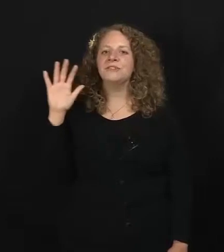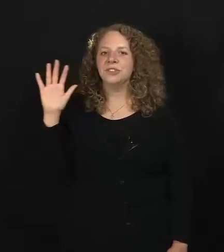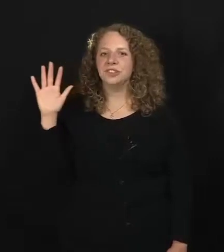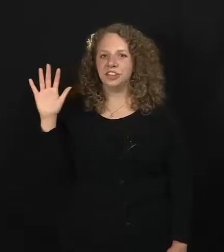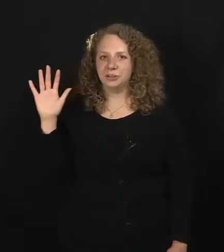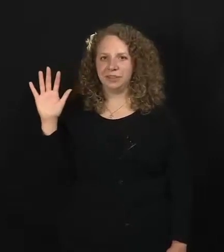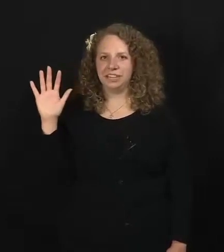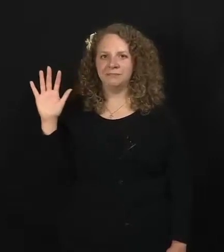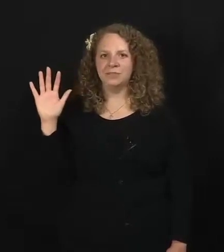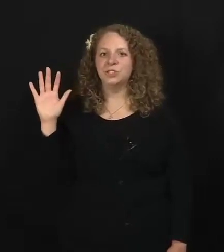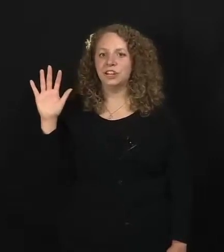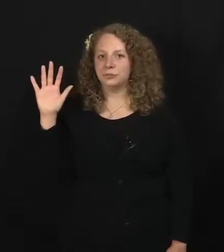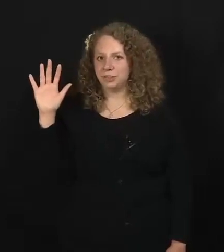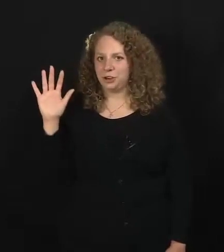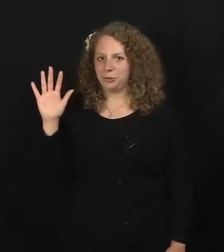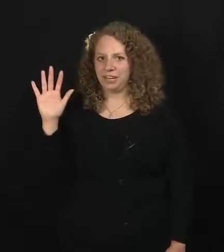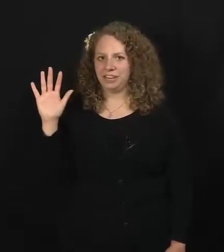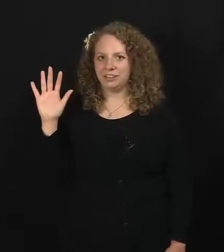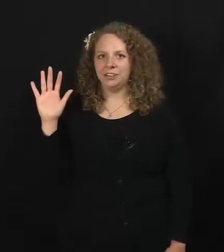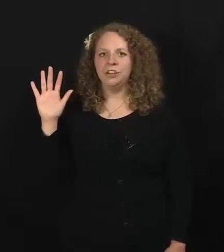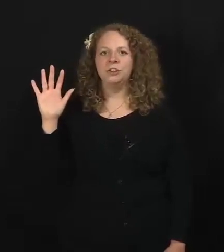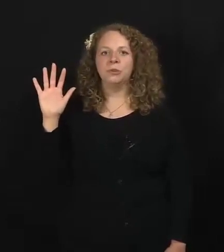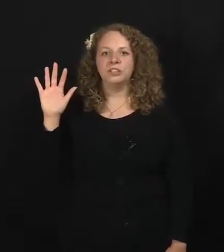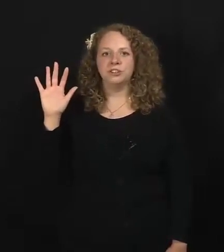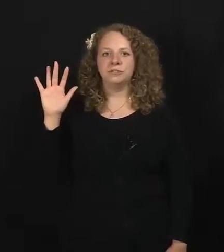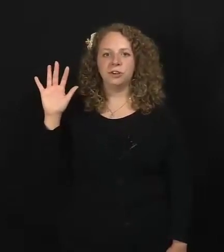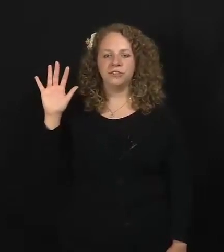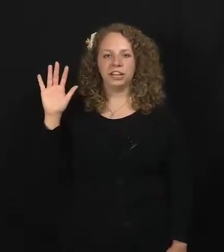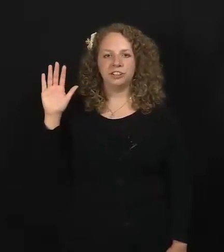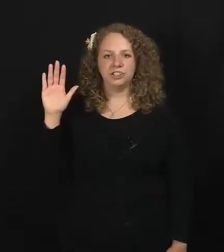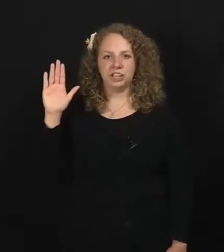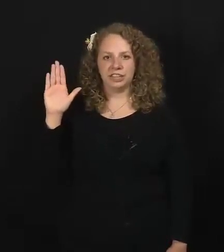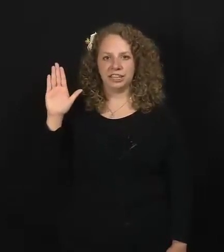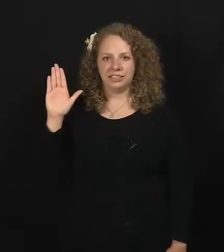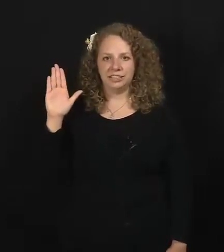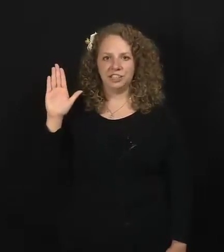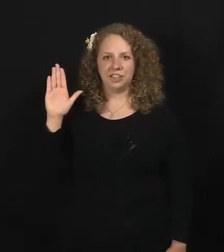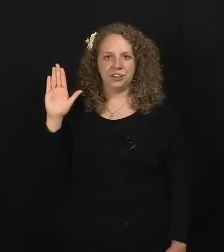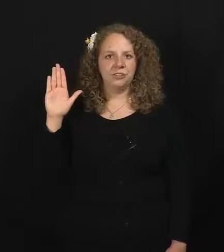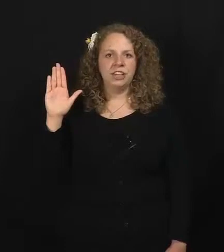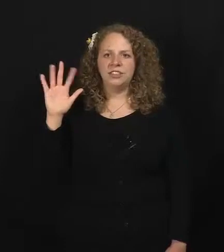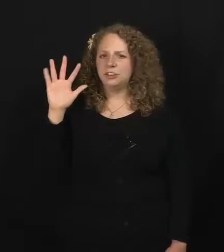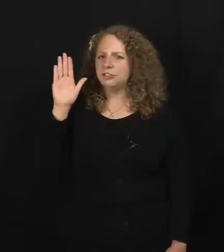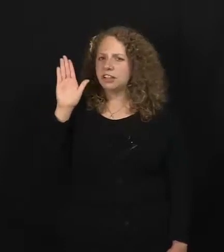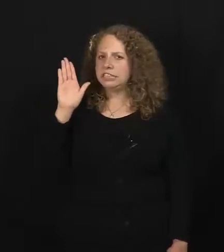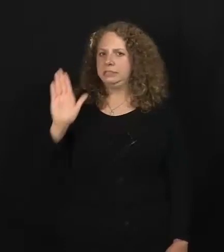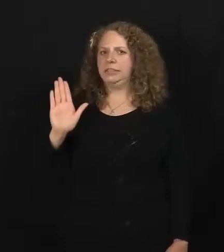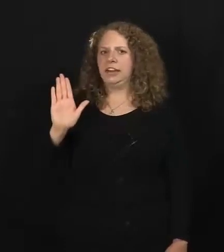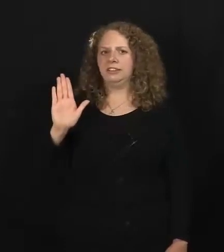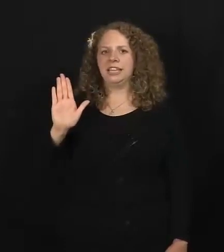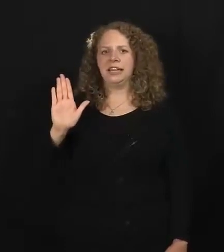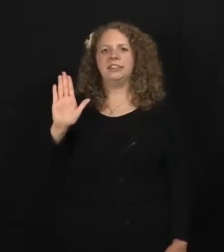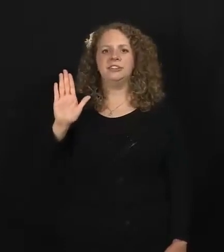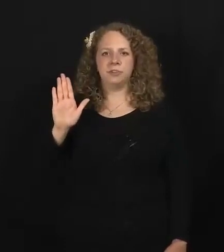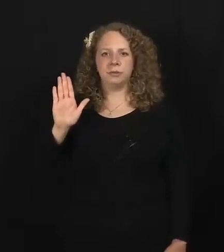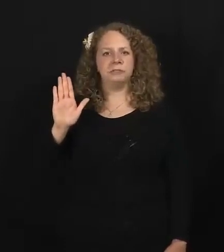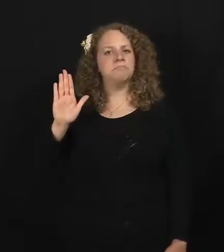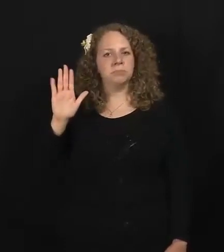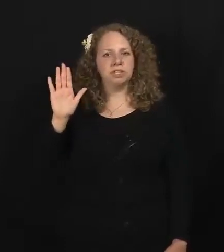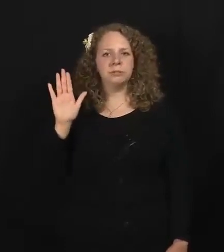For the letter B, starting with an open hand, rest your forefingers gently against each other. They do not need to be held tightly or firmly, but should